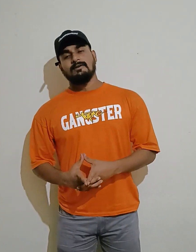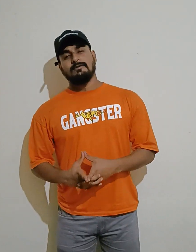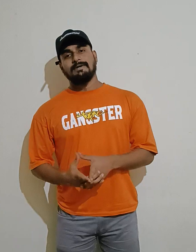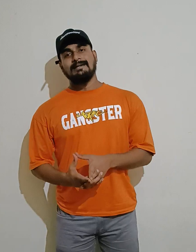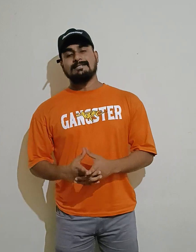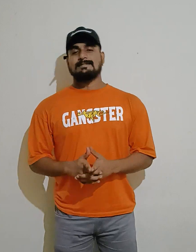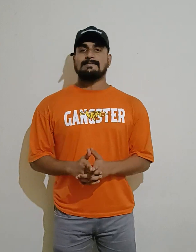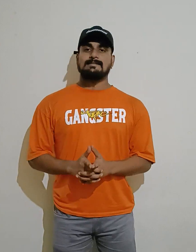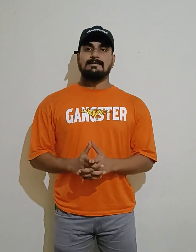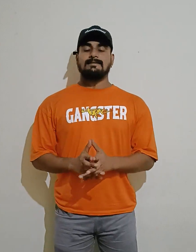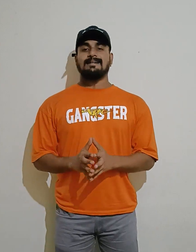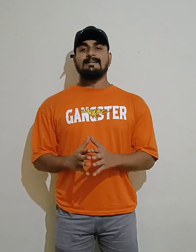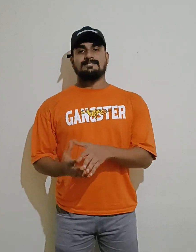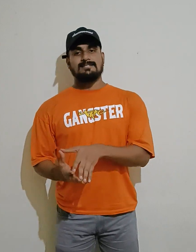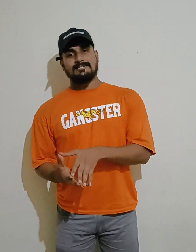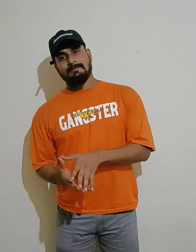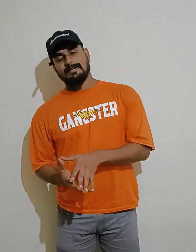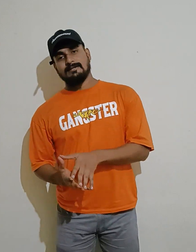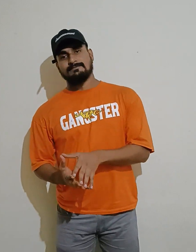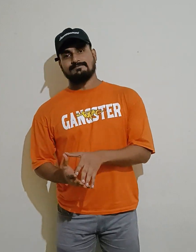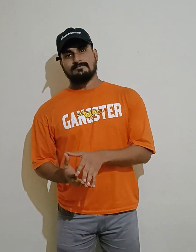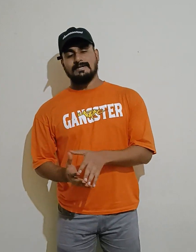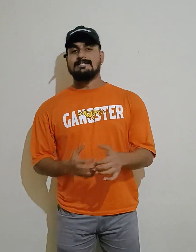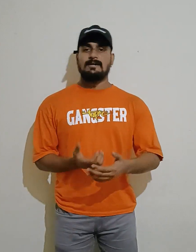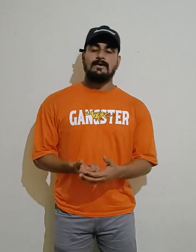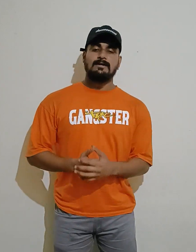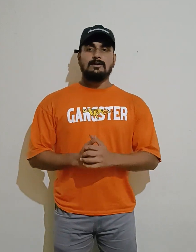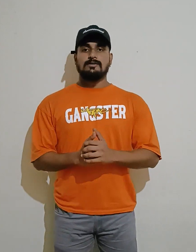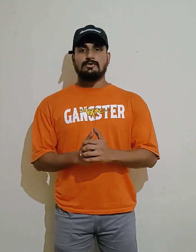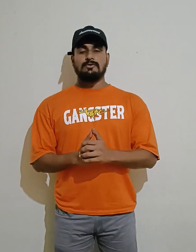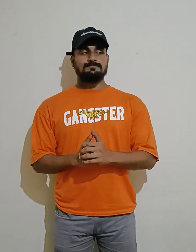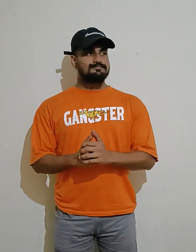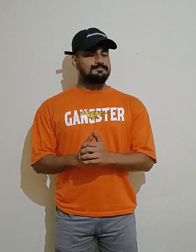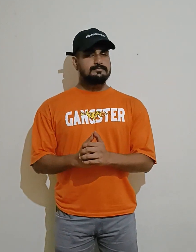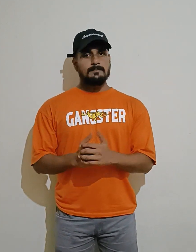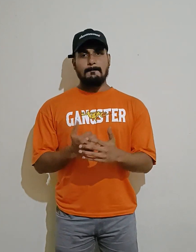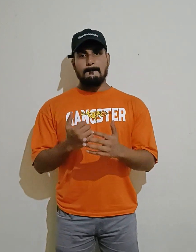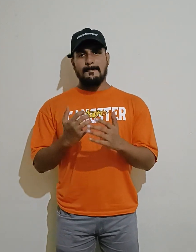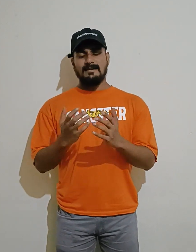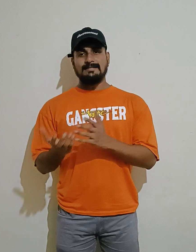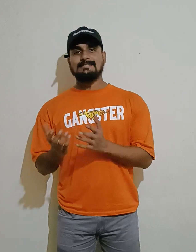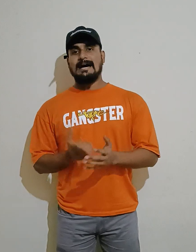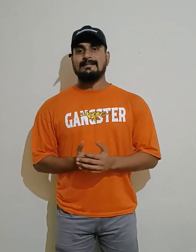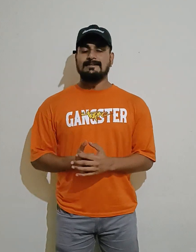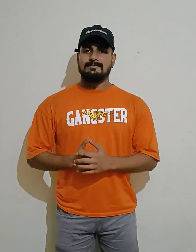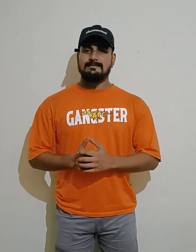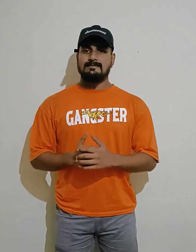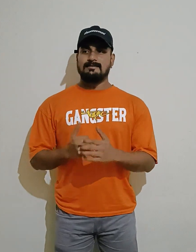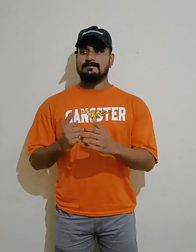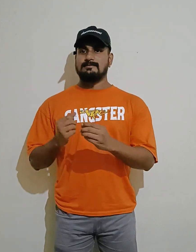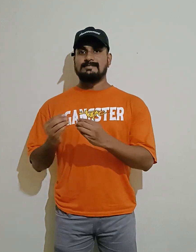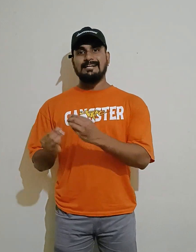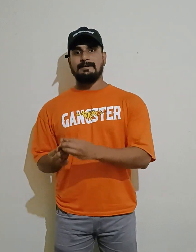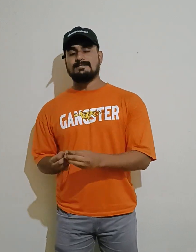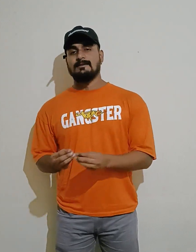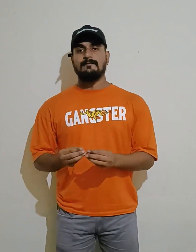all, we'll discuss the conditional statement in Java. So these are the statements